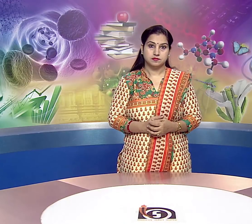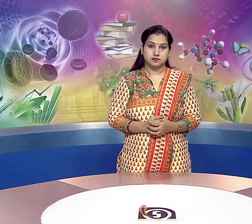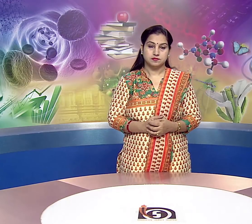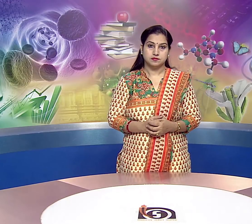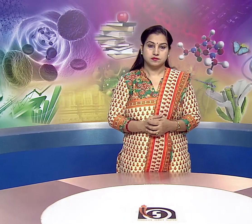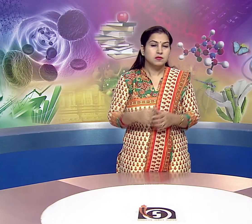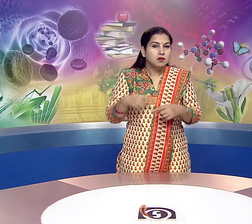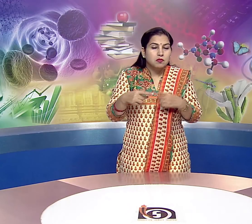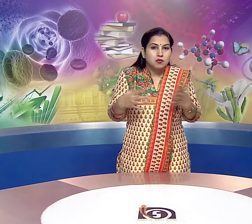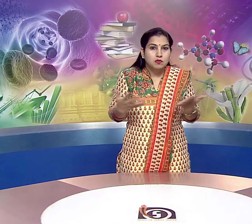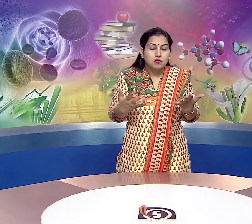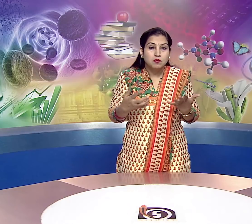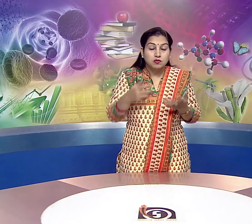about a circus tiger.